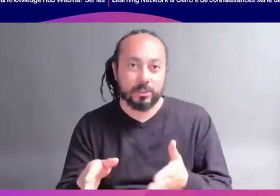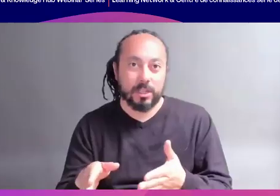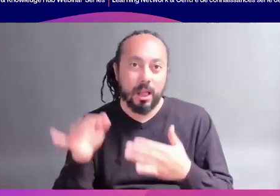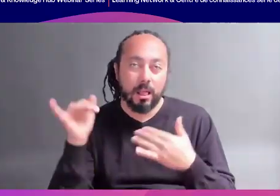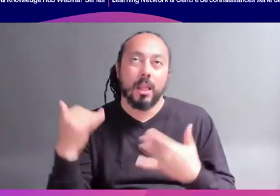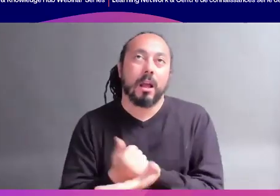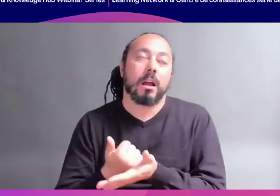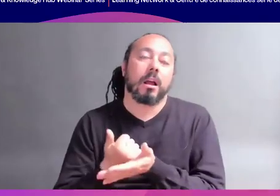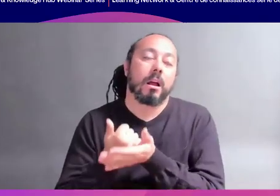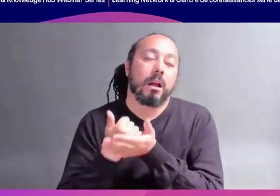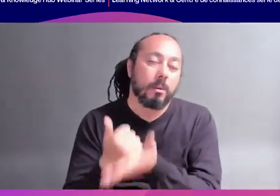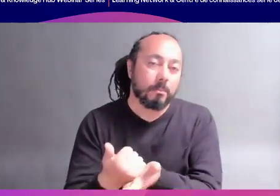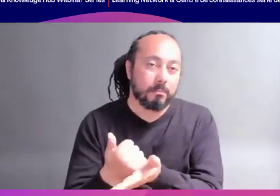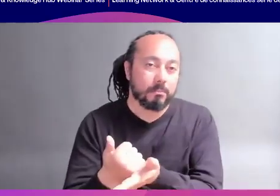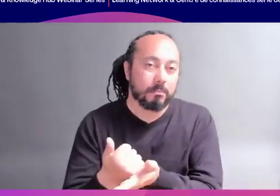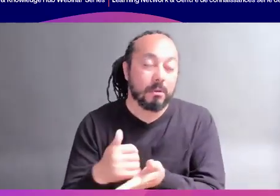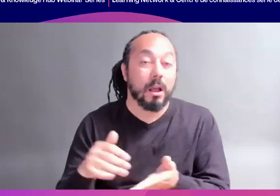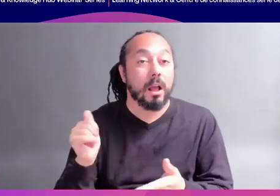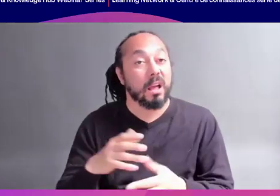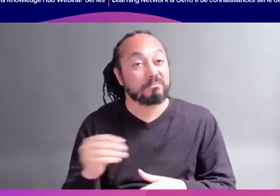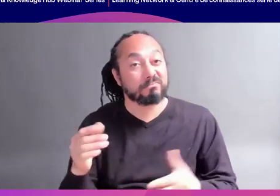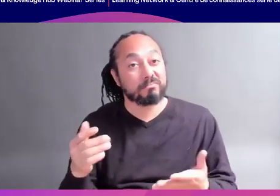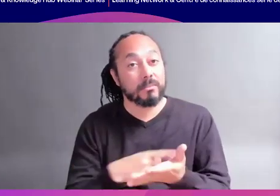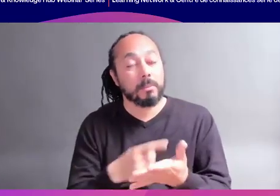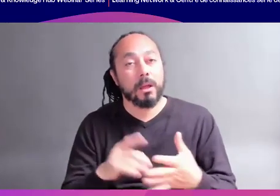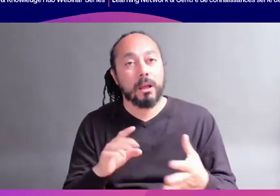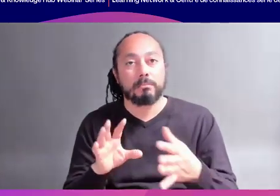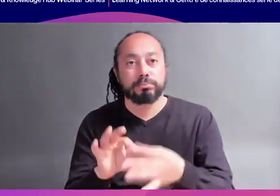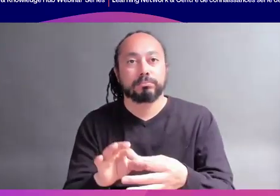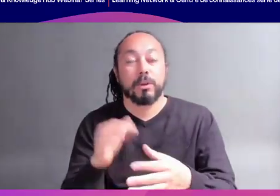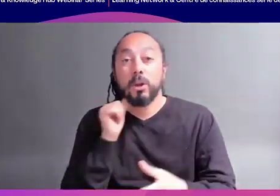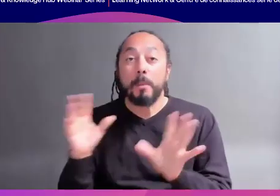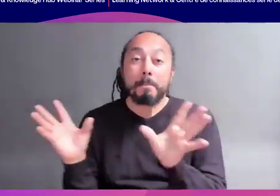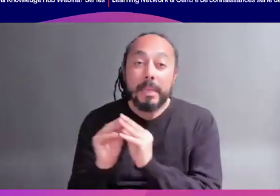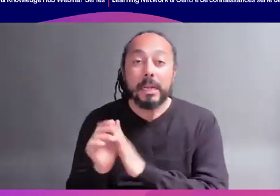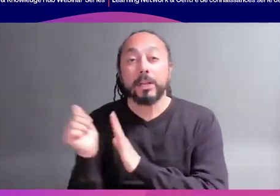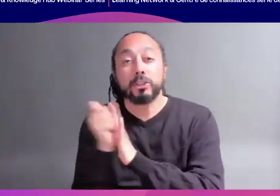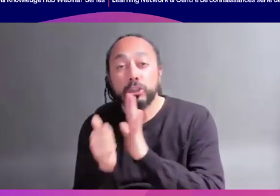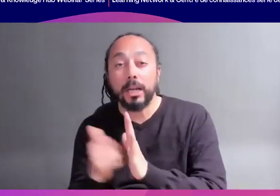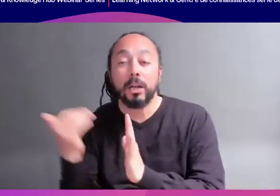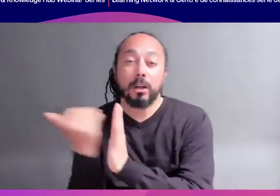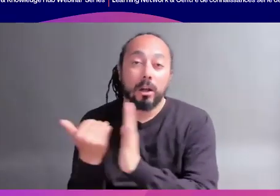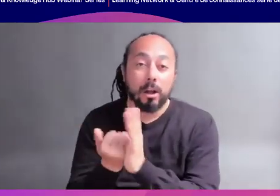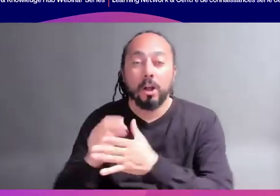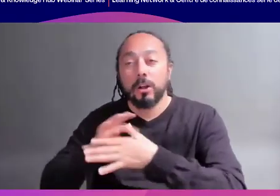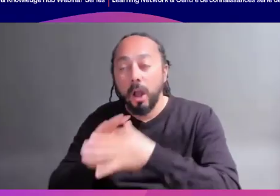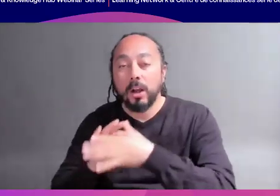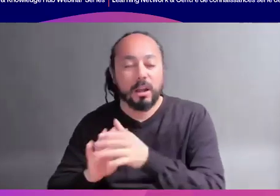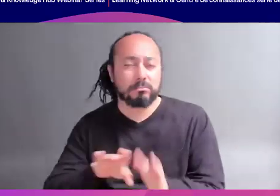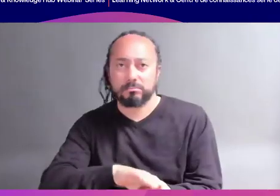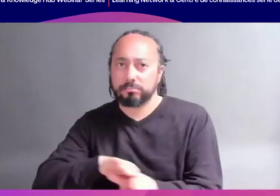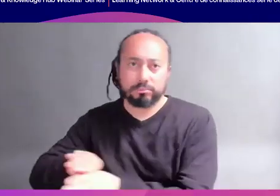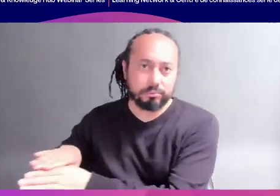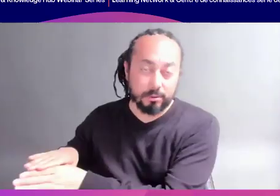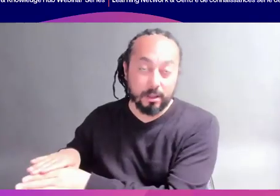kind of connection that can be built that is based on non-meeting agenda or non-content agenda.